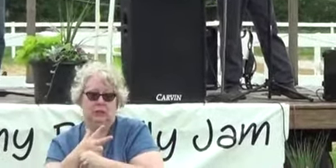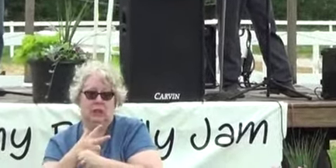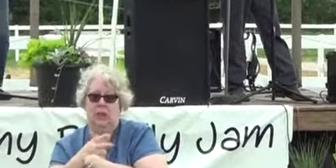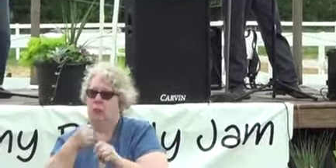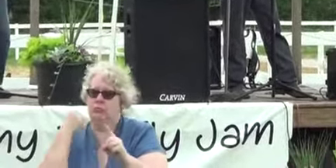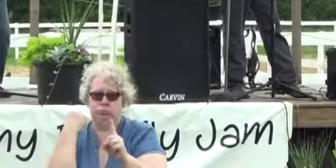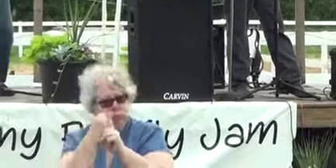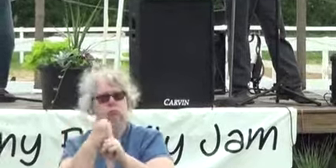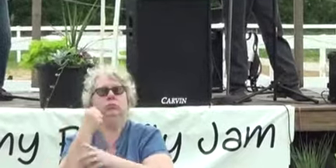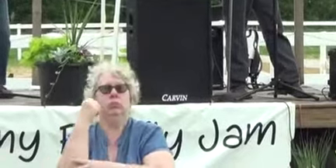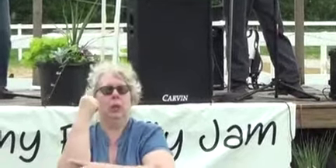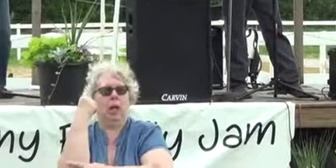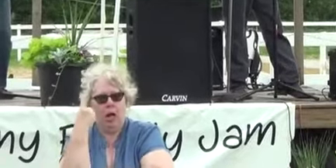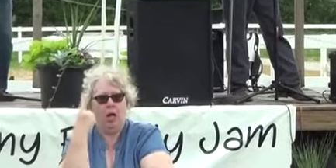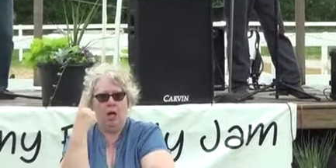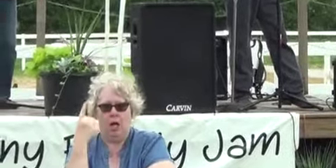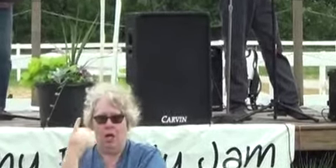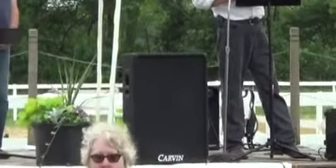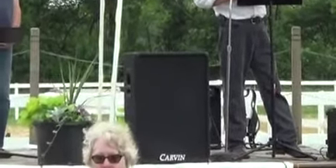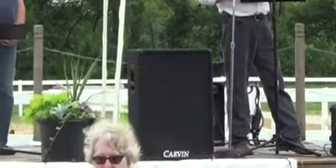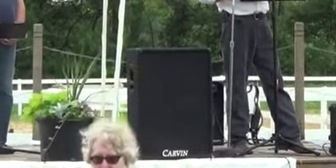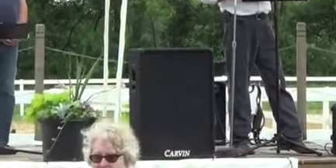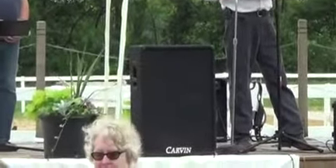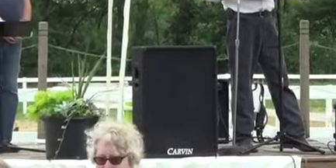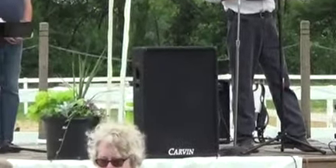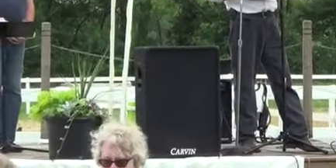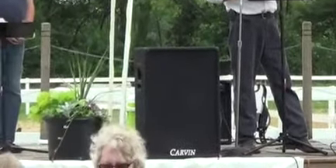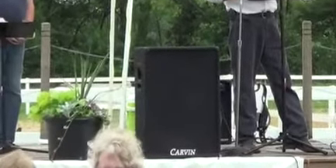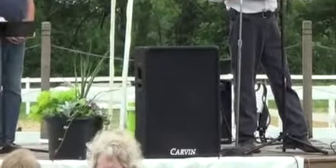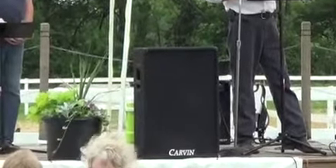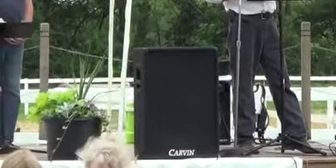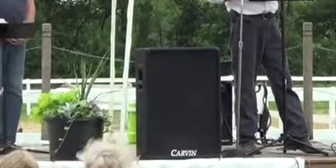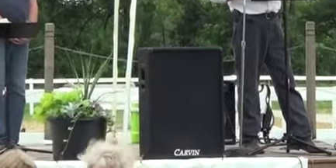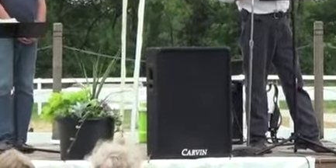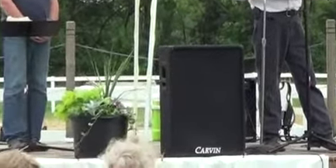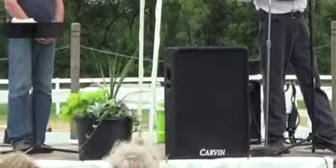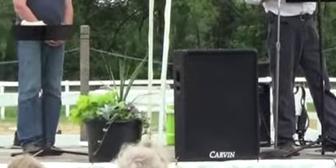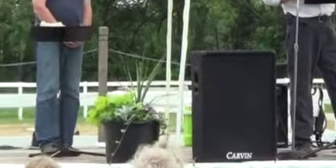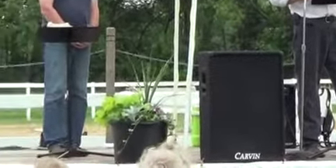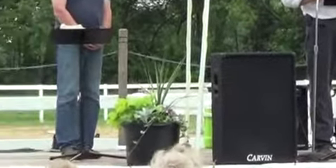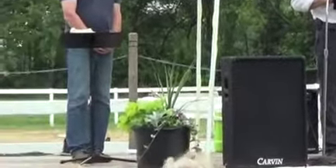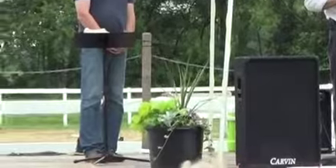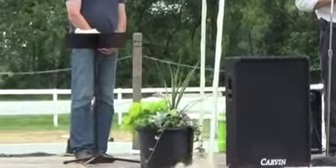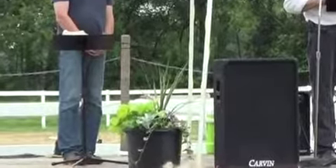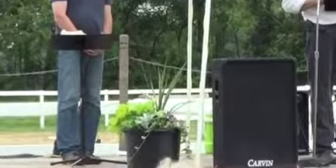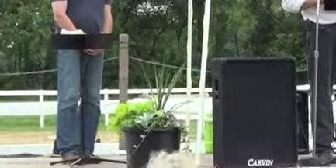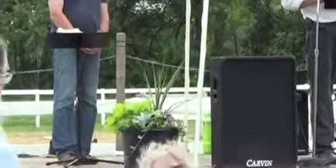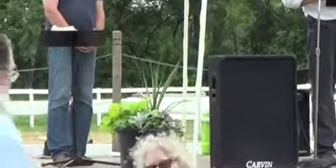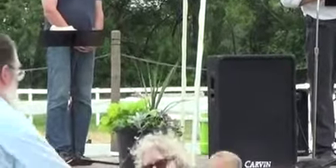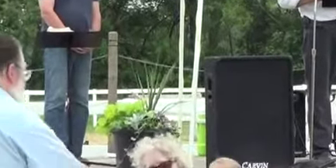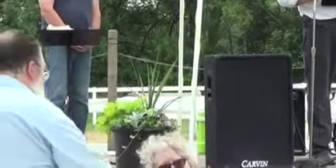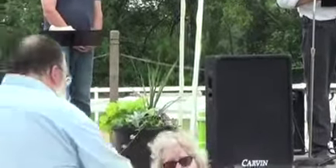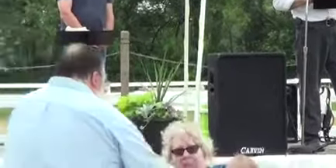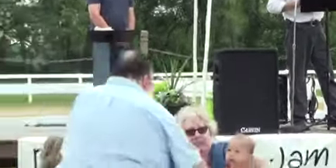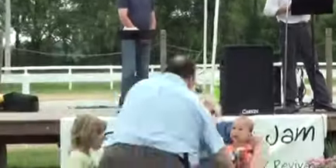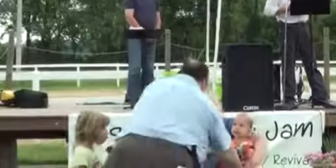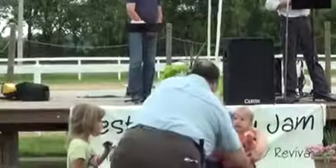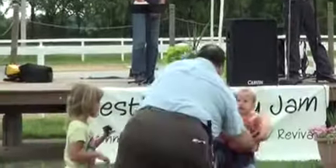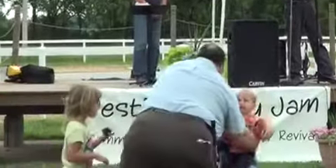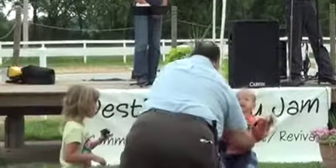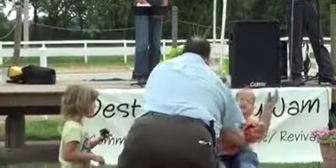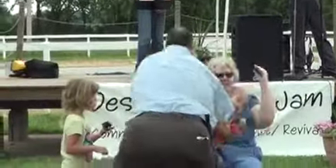understood what Jesus was trying to teach them. And you and I, if we can think back, for those of us that